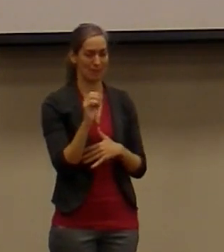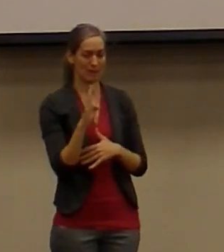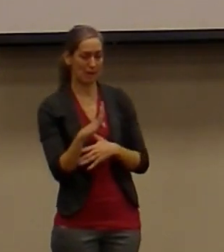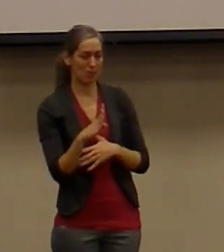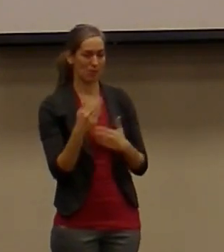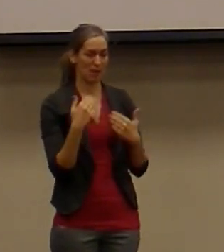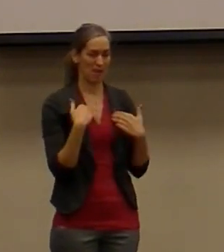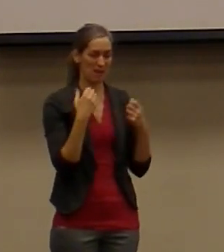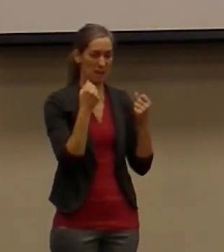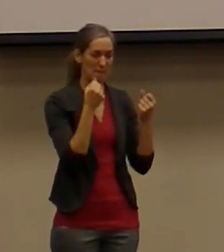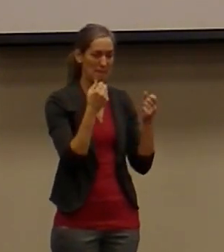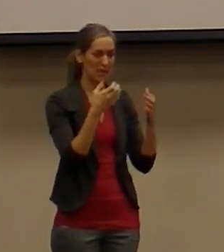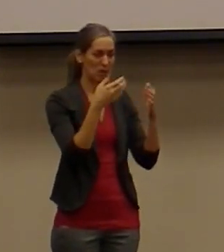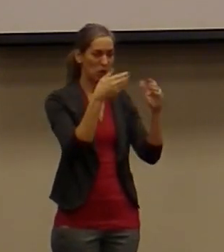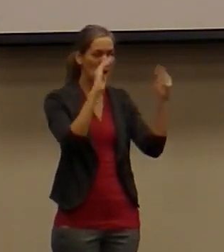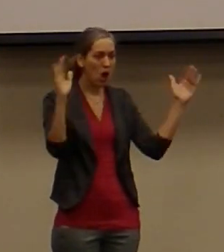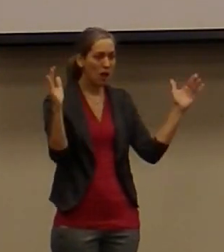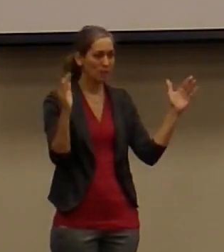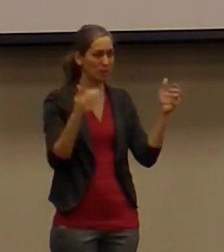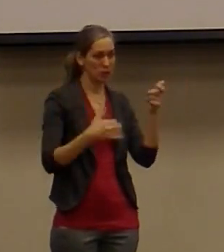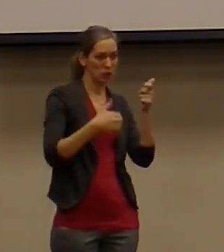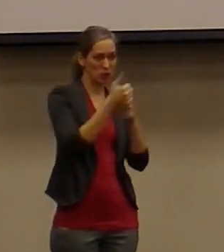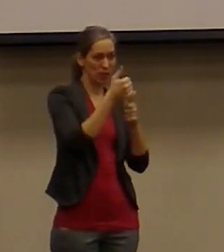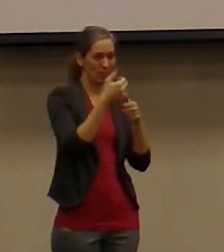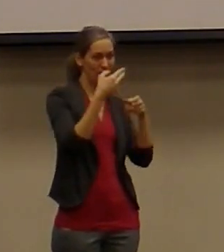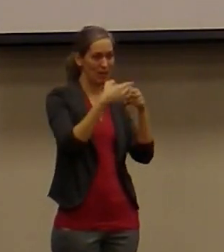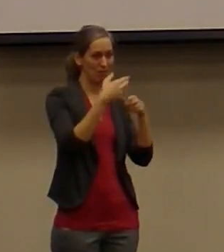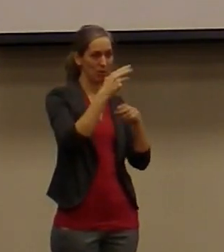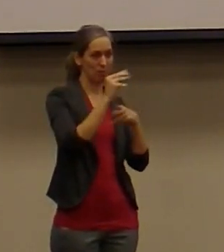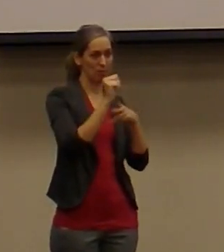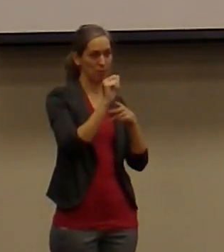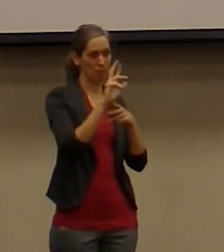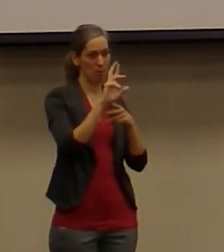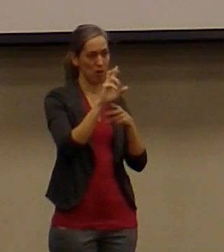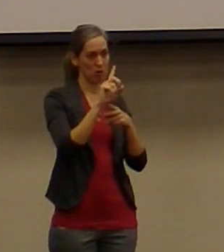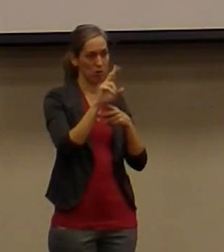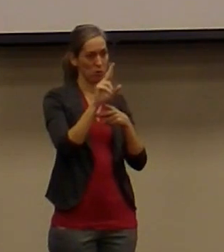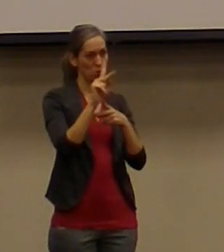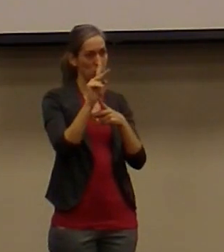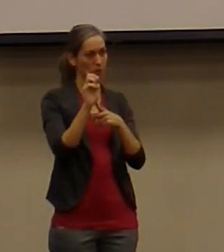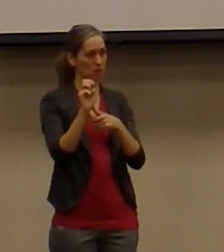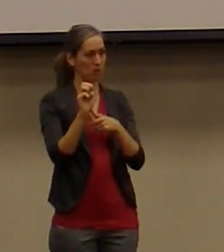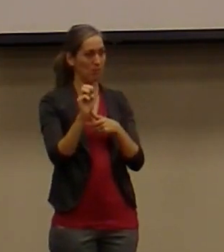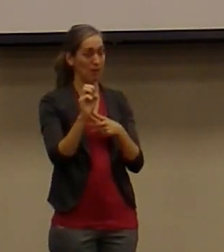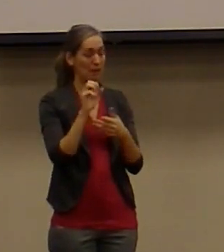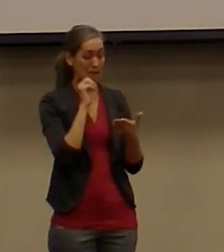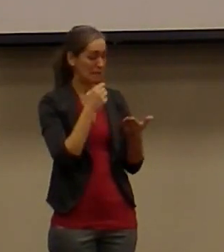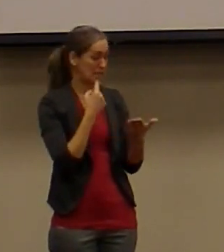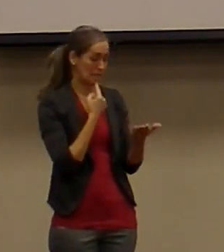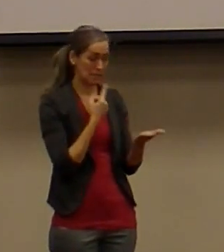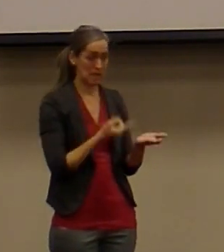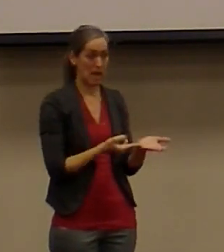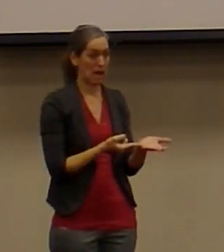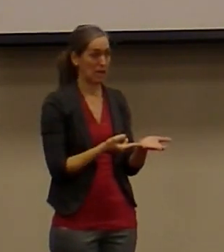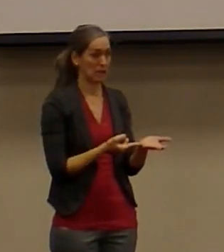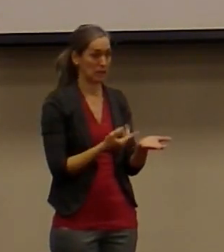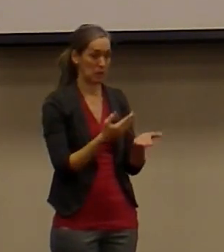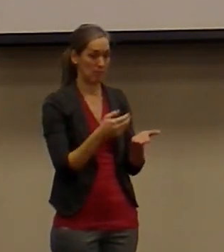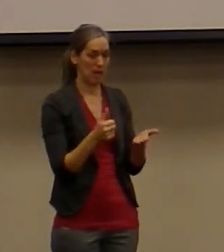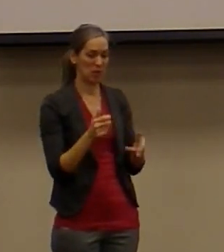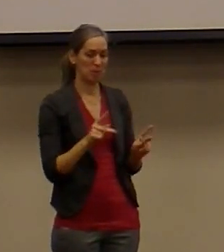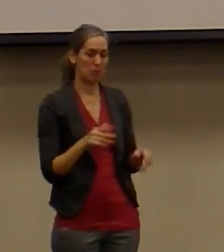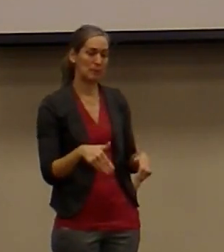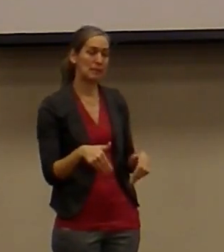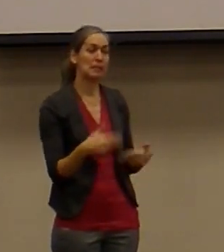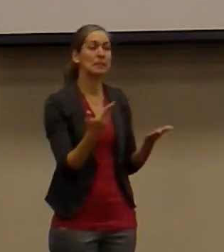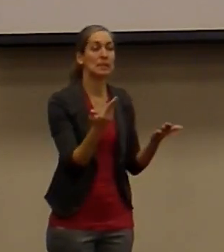a god by the name of Marduk. But again, it doesn't say that either. And some have even suggested, in